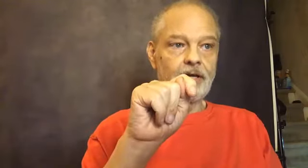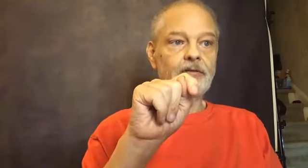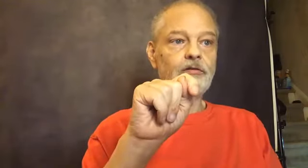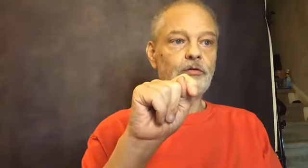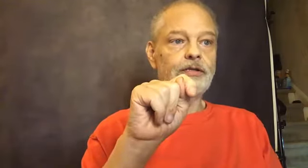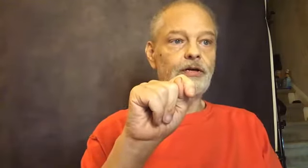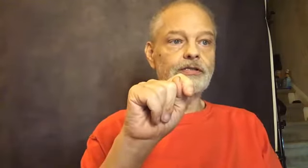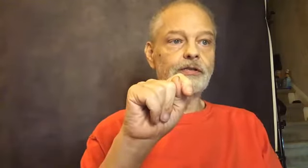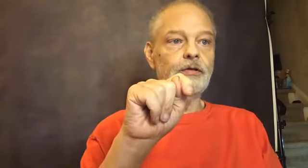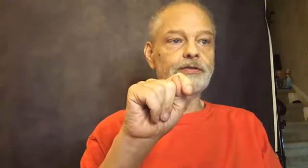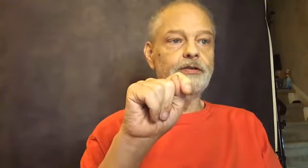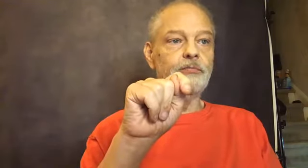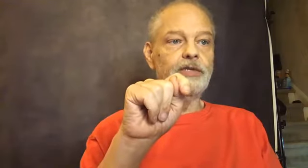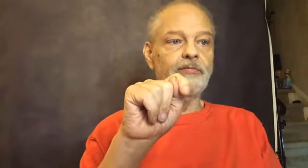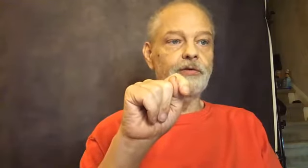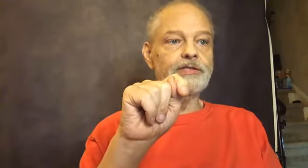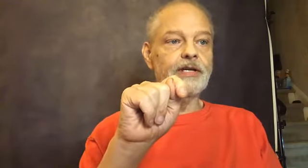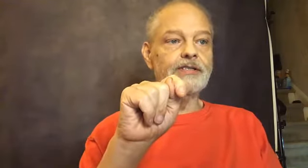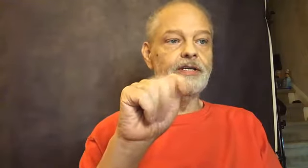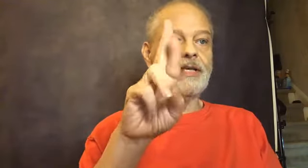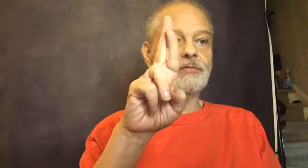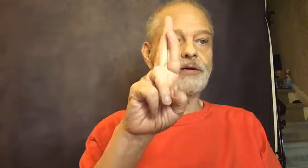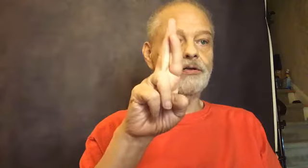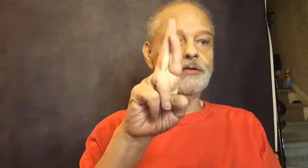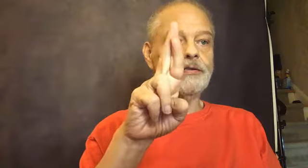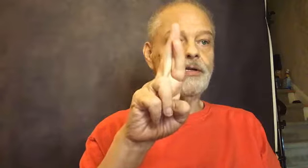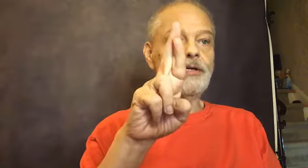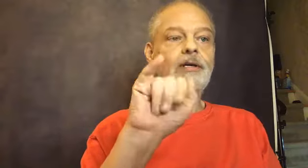Again, do the TR slowly so the deaf person can see that that's what you're doing.